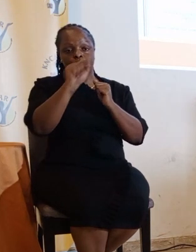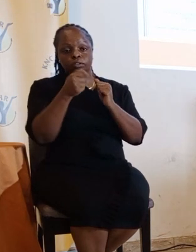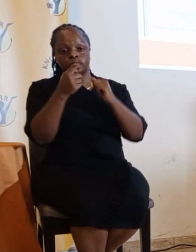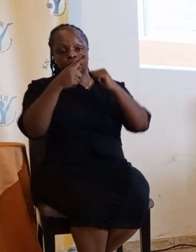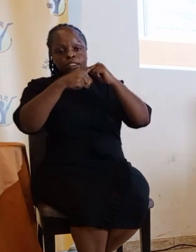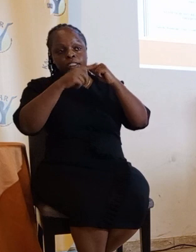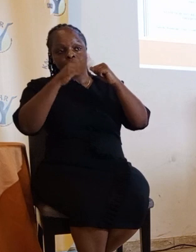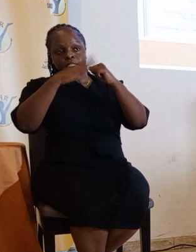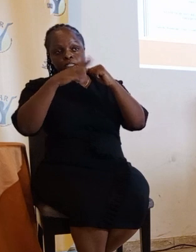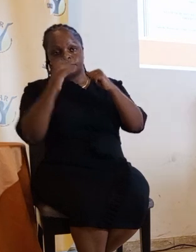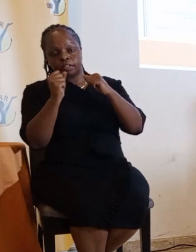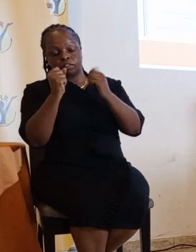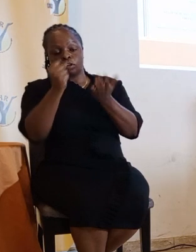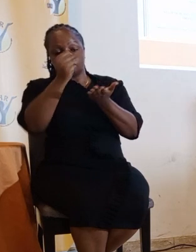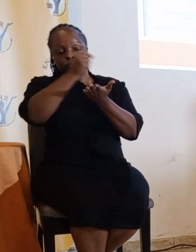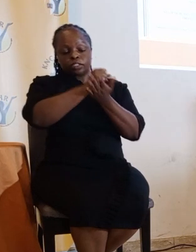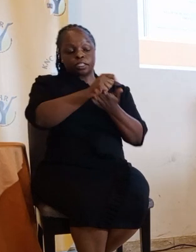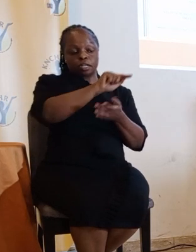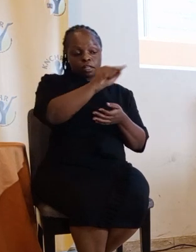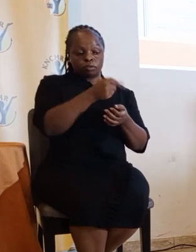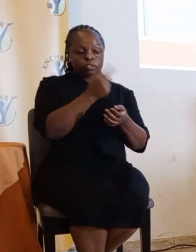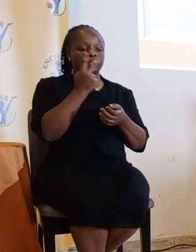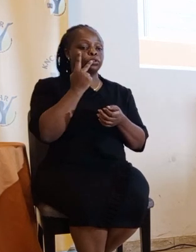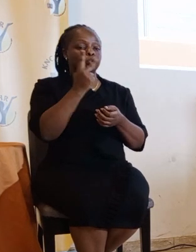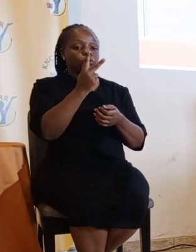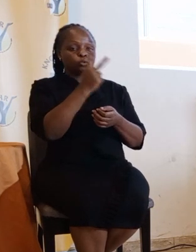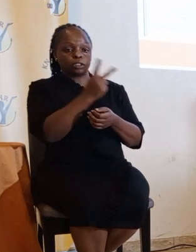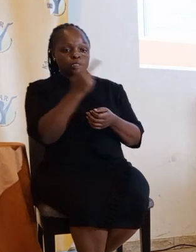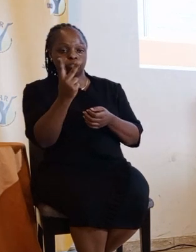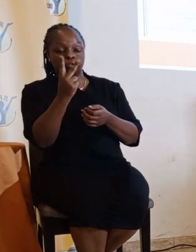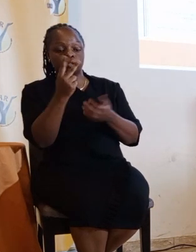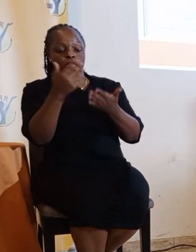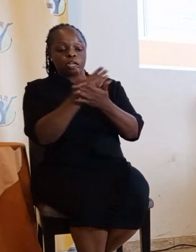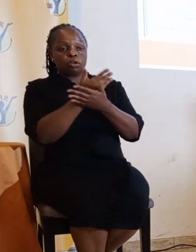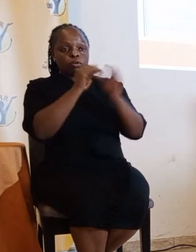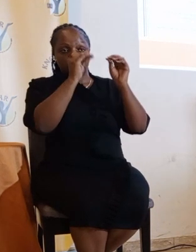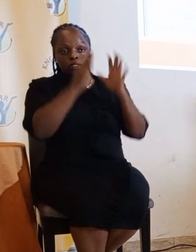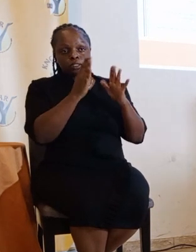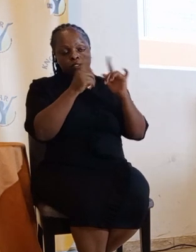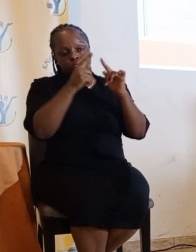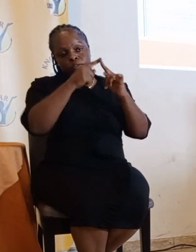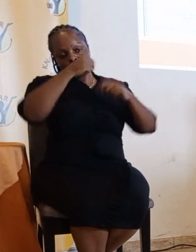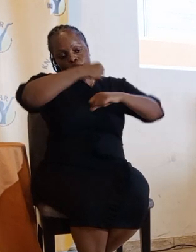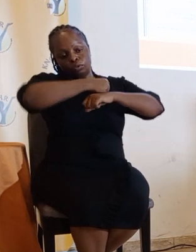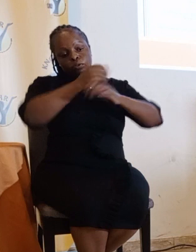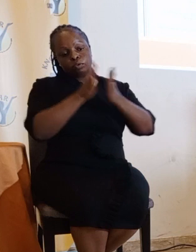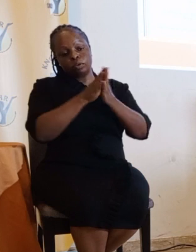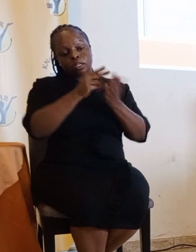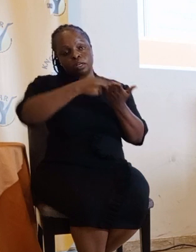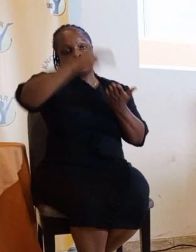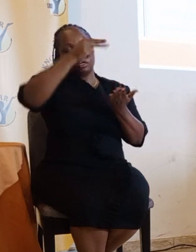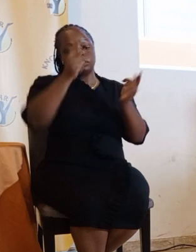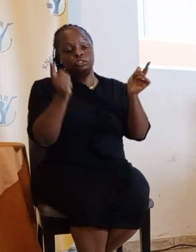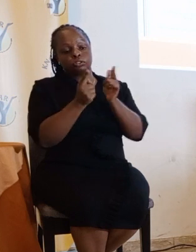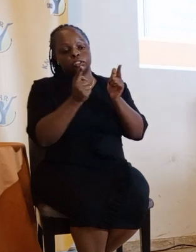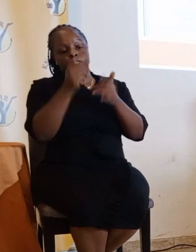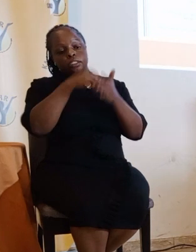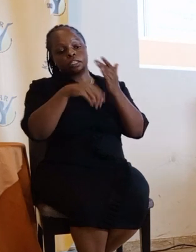15,695 and posted 1,222 newly recruited teachers to schools with high shortages in